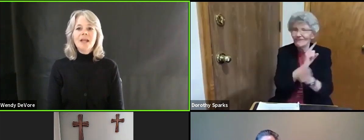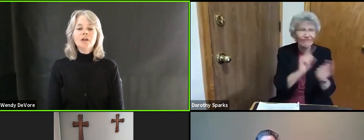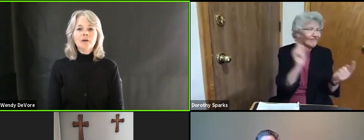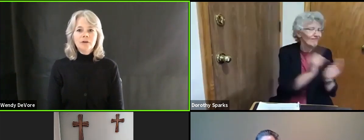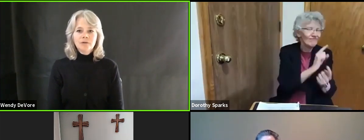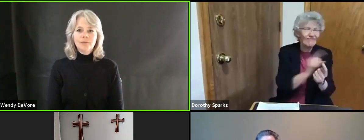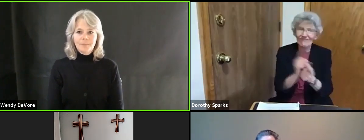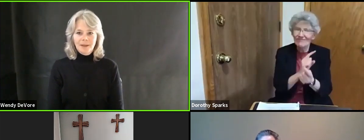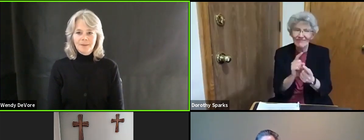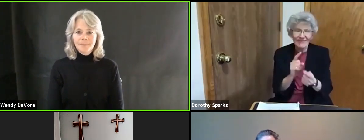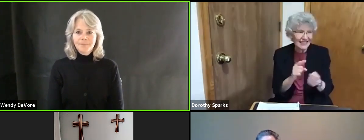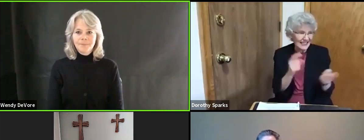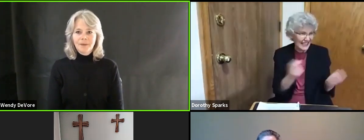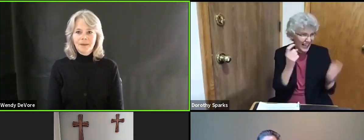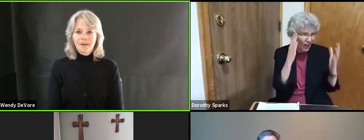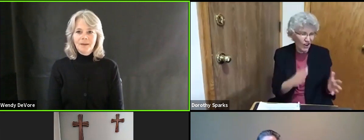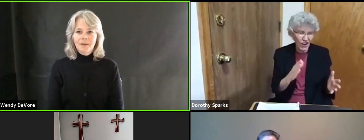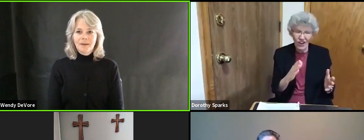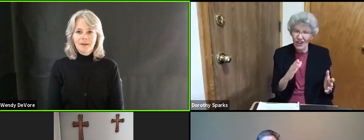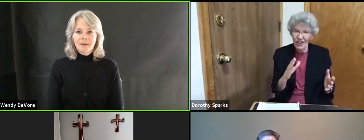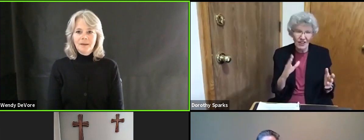And they learned from him,